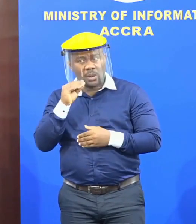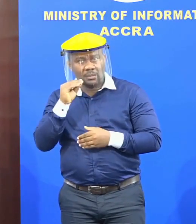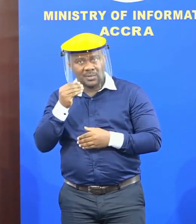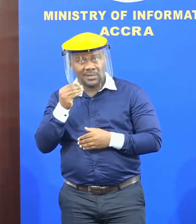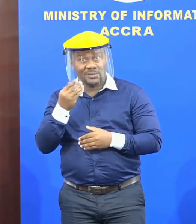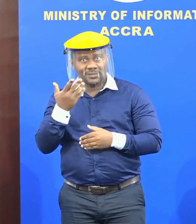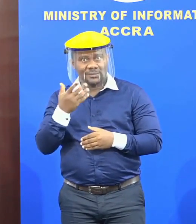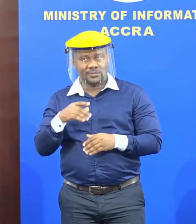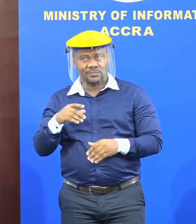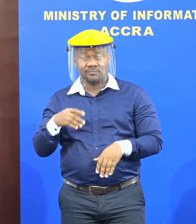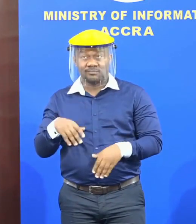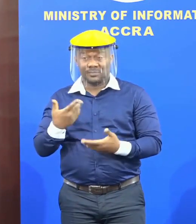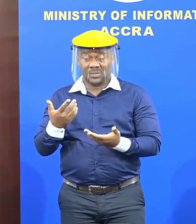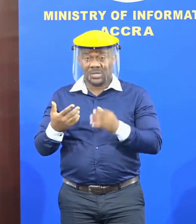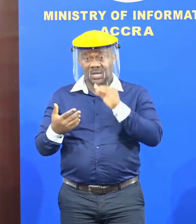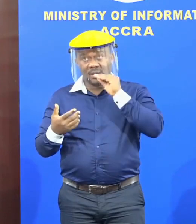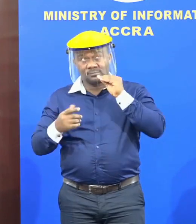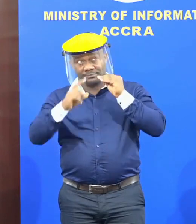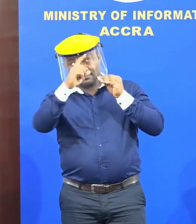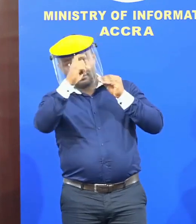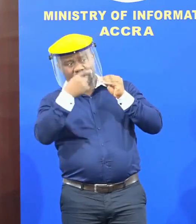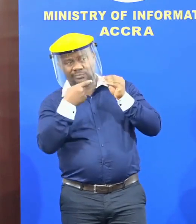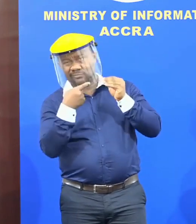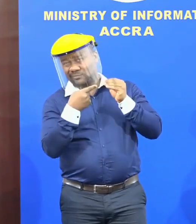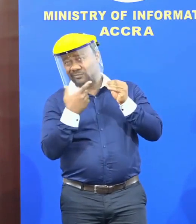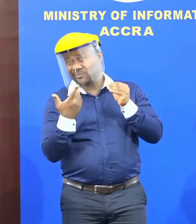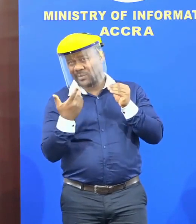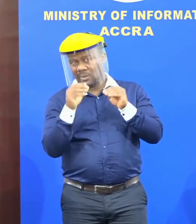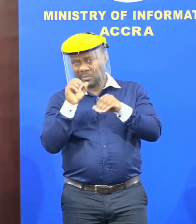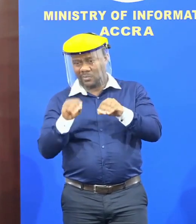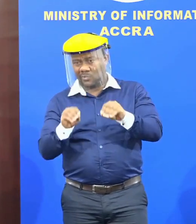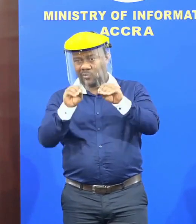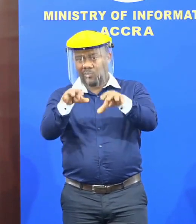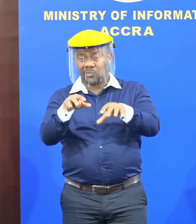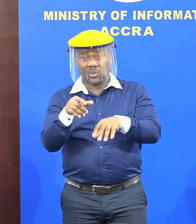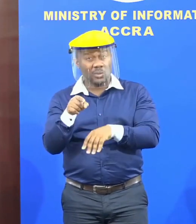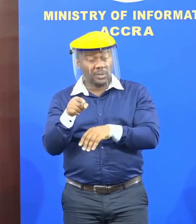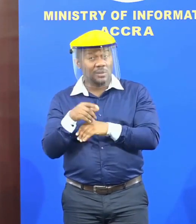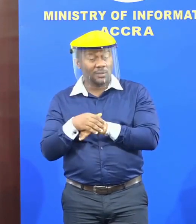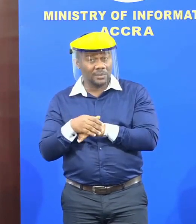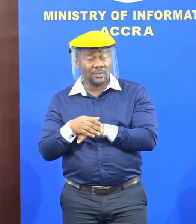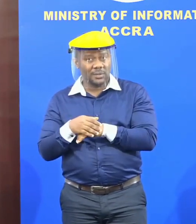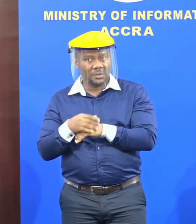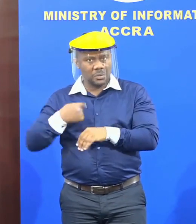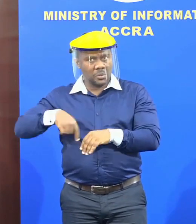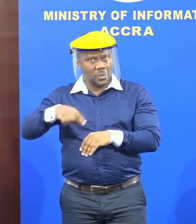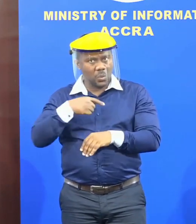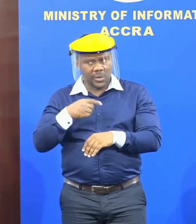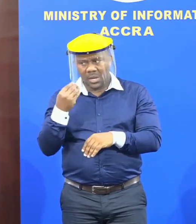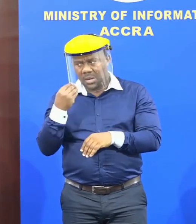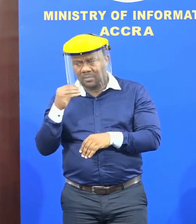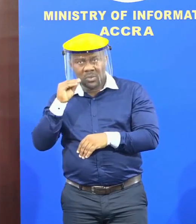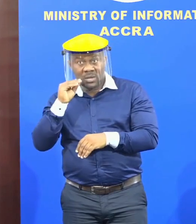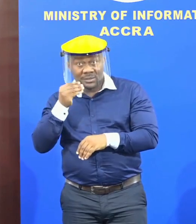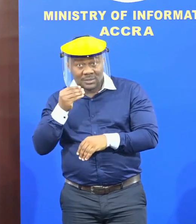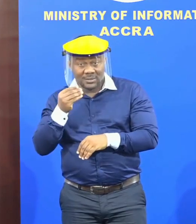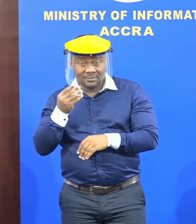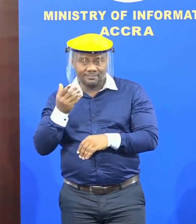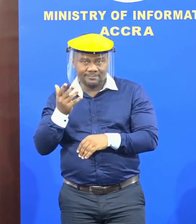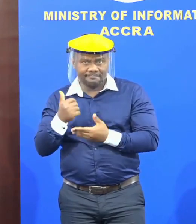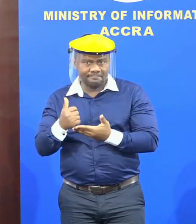mfoni na wo de ato social media na wa kire Ghana for se de akuni ye nyina yedi chocolate aboa me apomudi atumi agina na